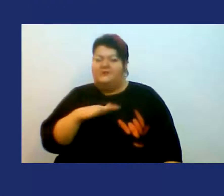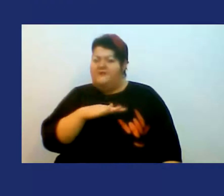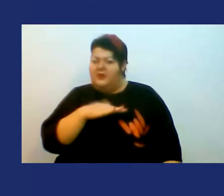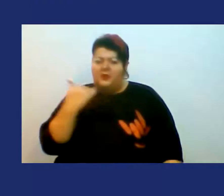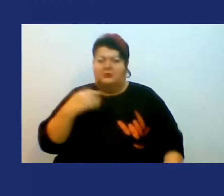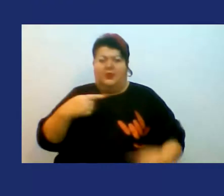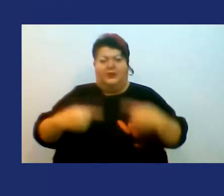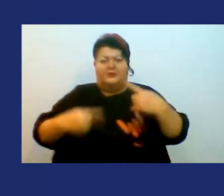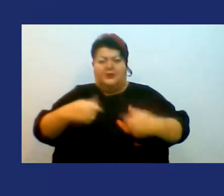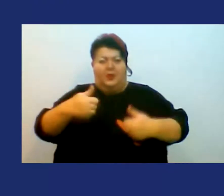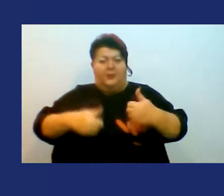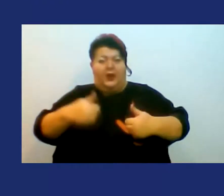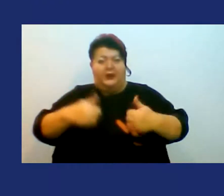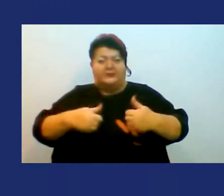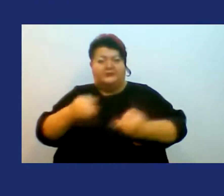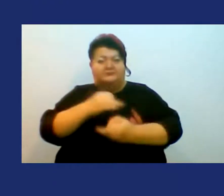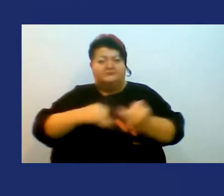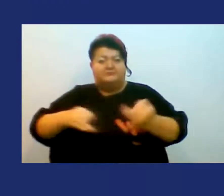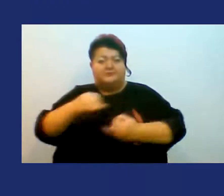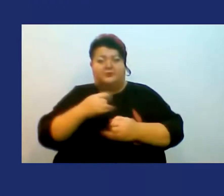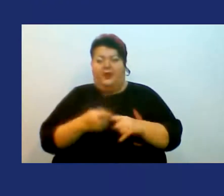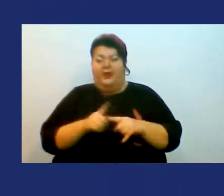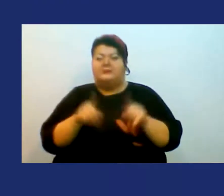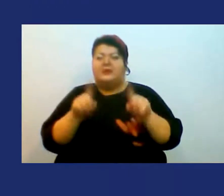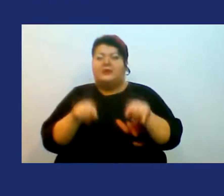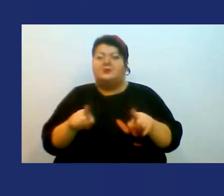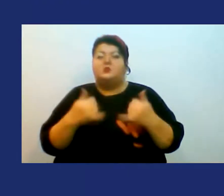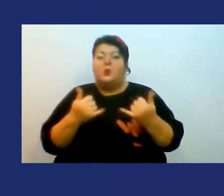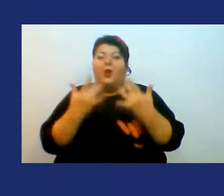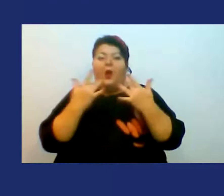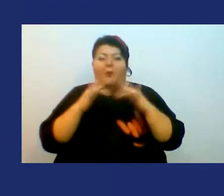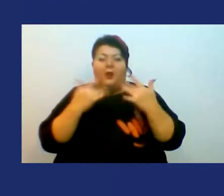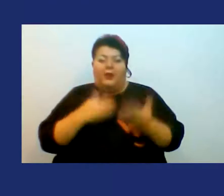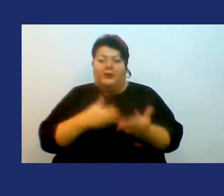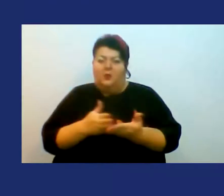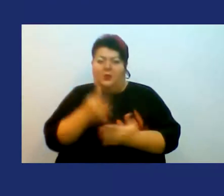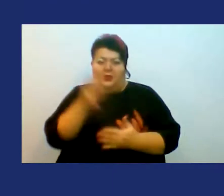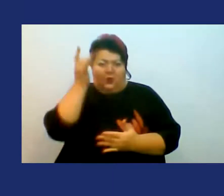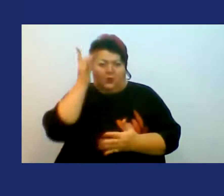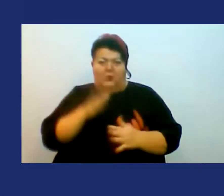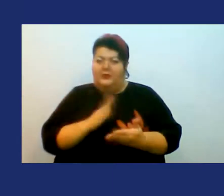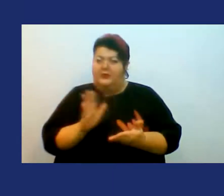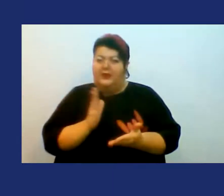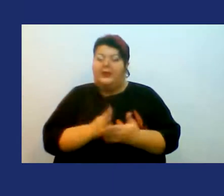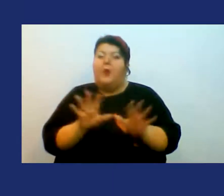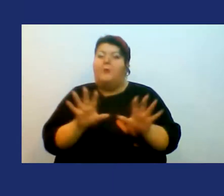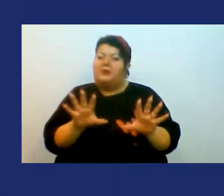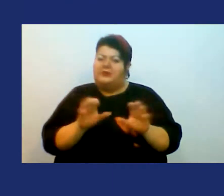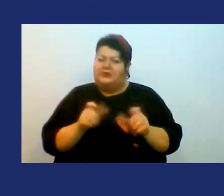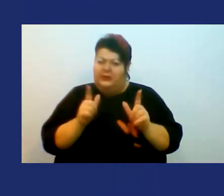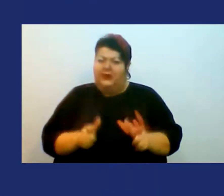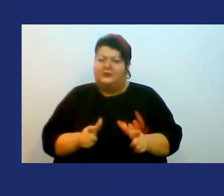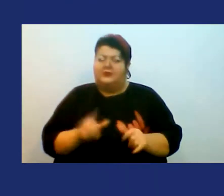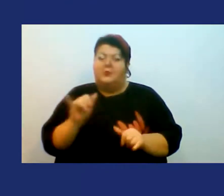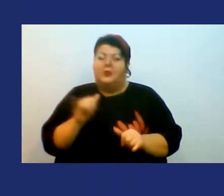debates, is something for the American political culture is not acceptable. And I believe